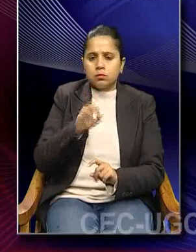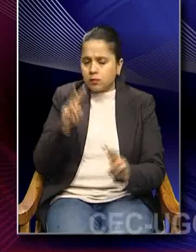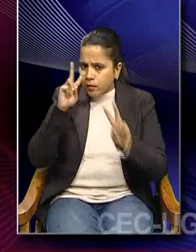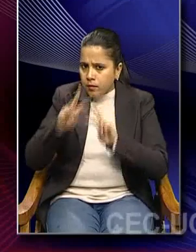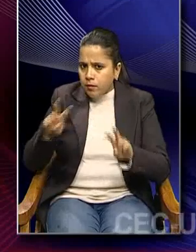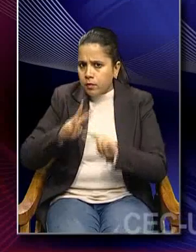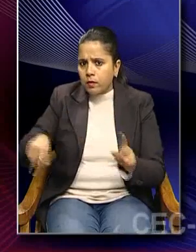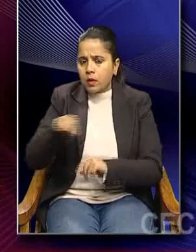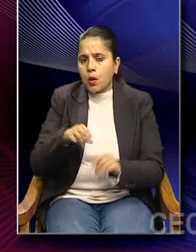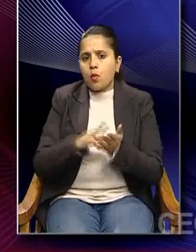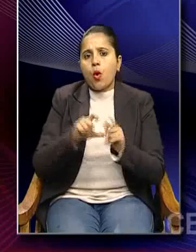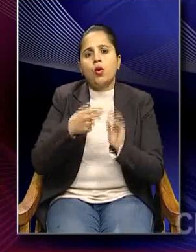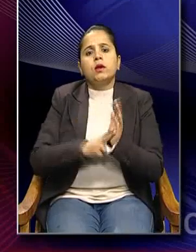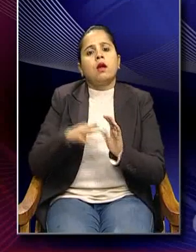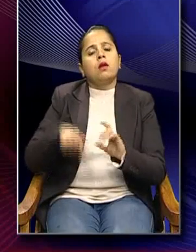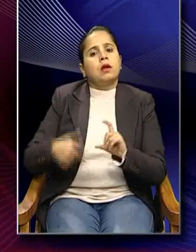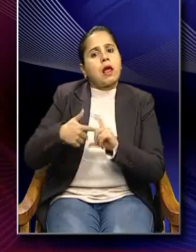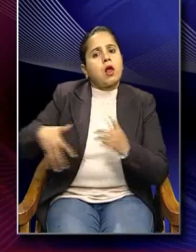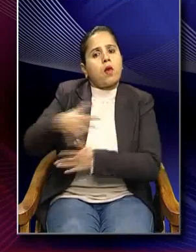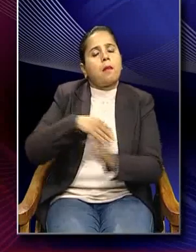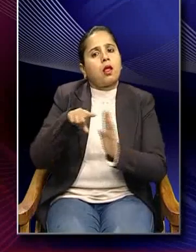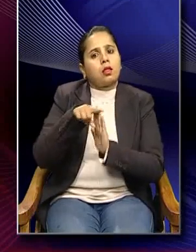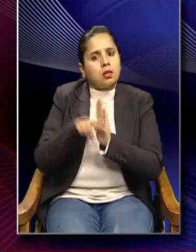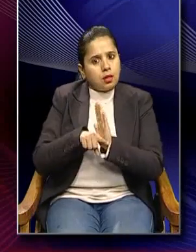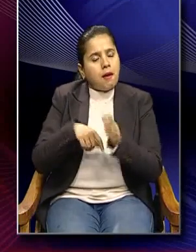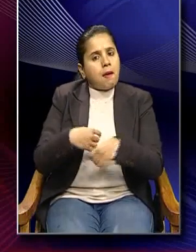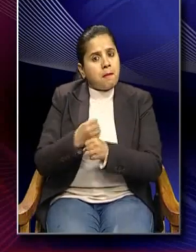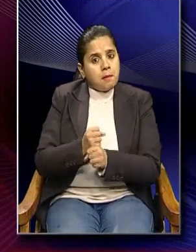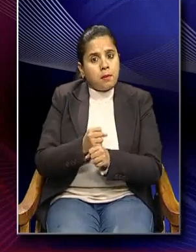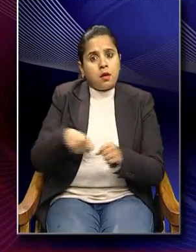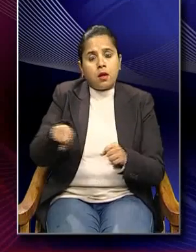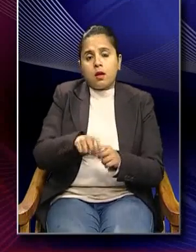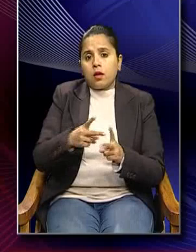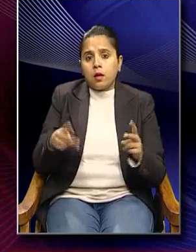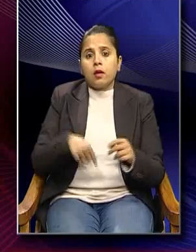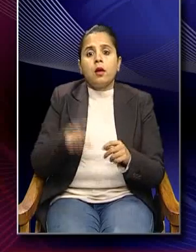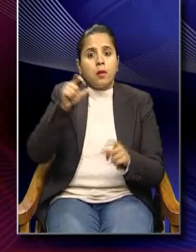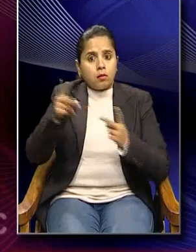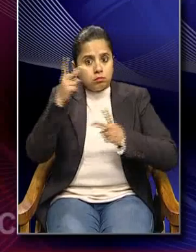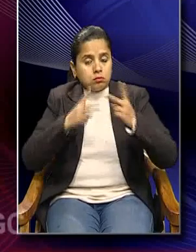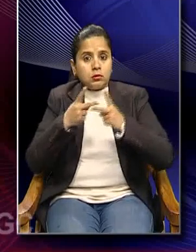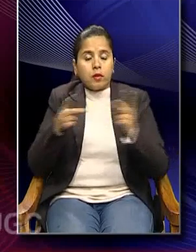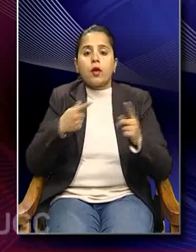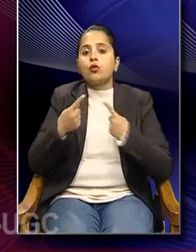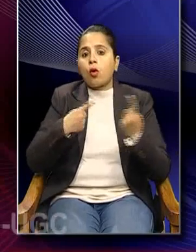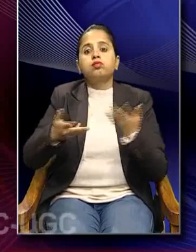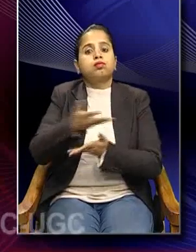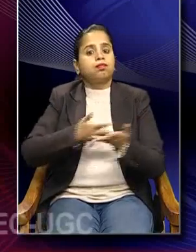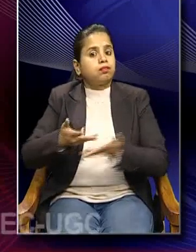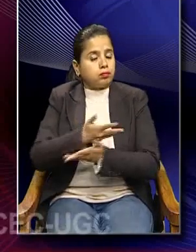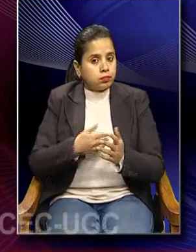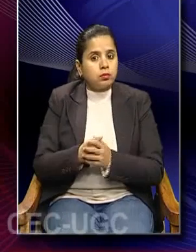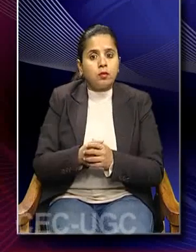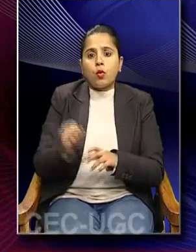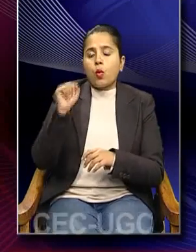the modern environmental ethics and the movement of wilderness conservation.